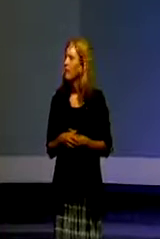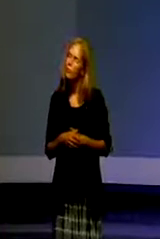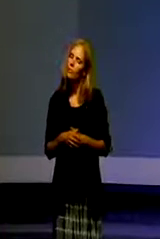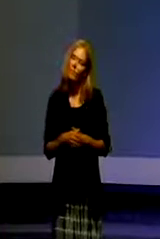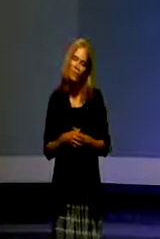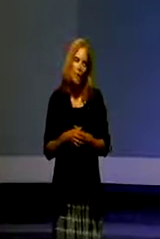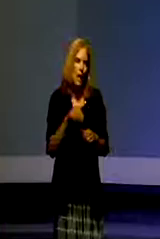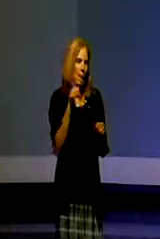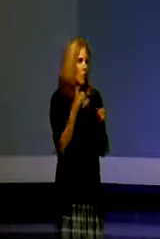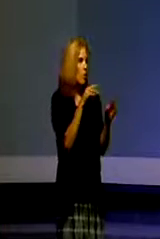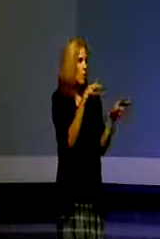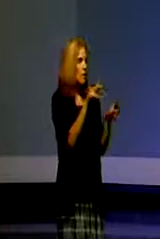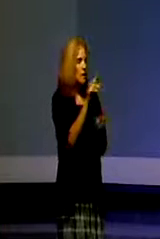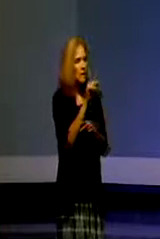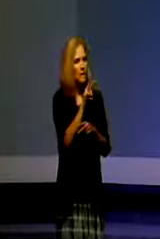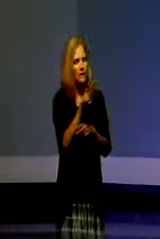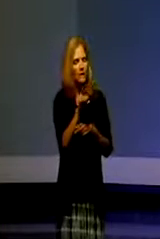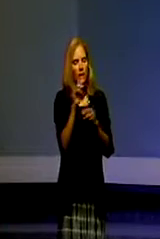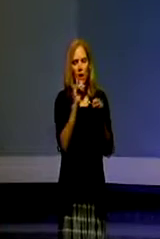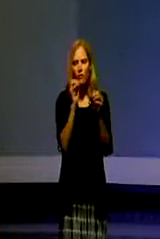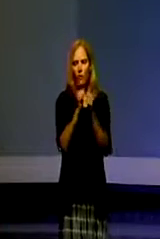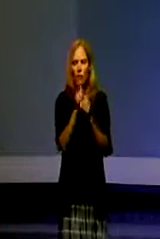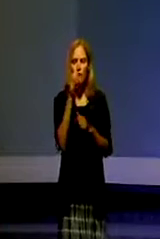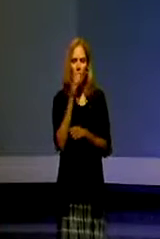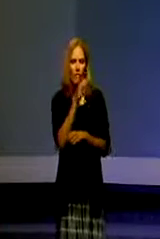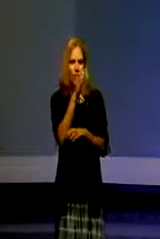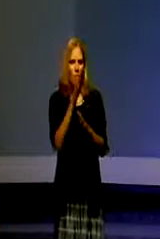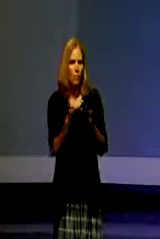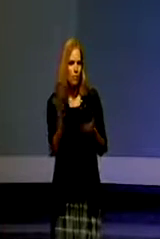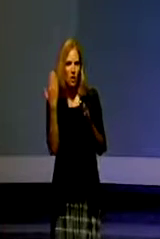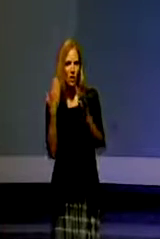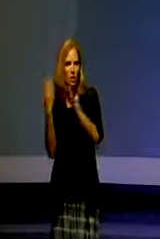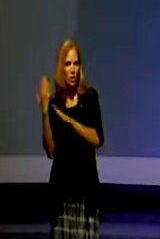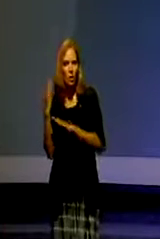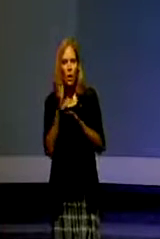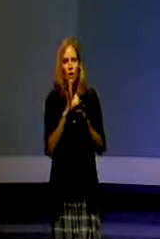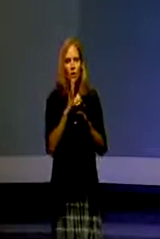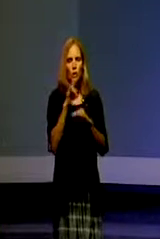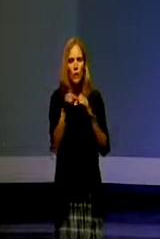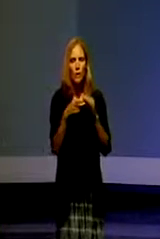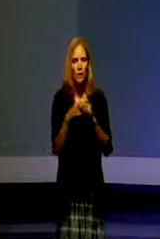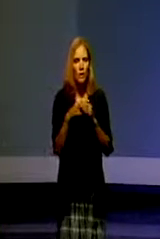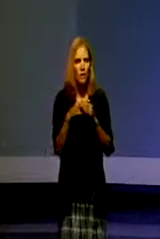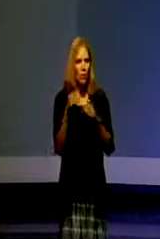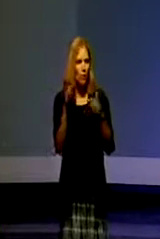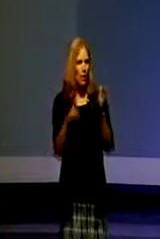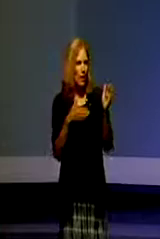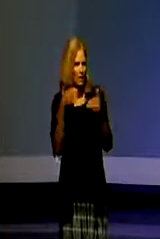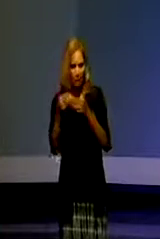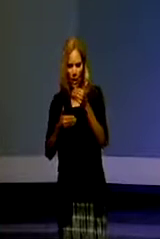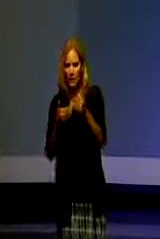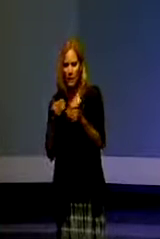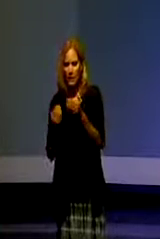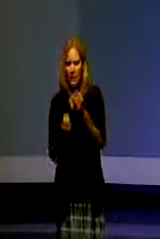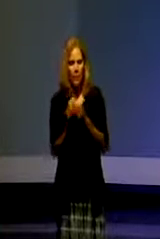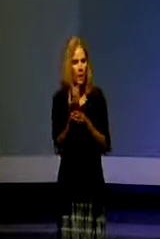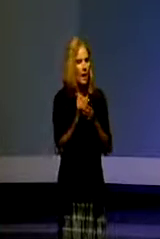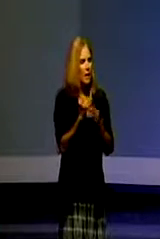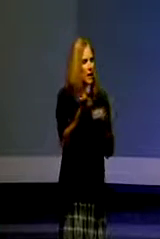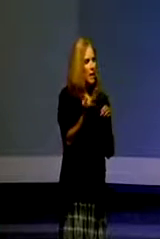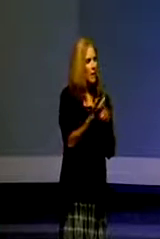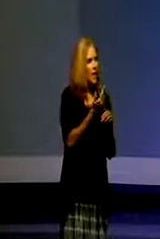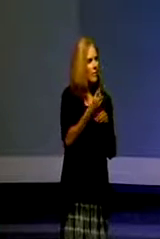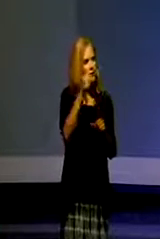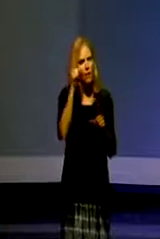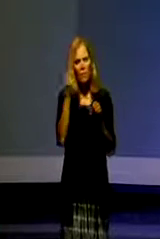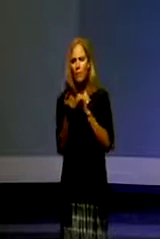watching on TV, and it was an interview with a farmer years ago, talking about the process of planting and harvesting. And I can